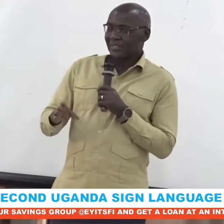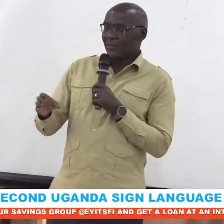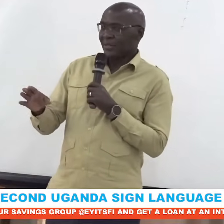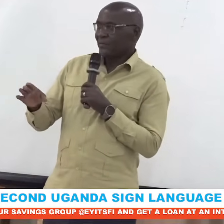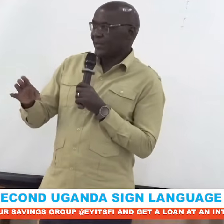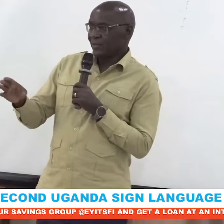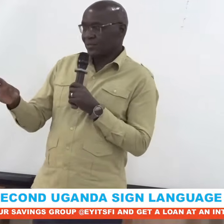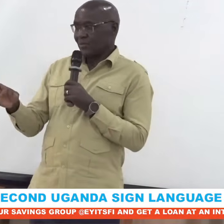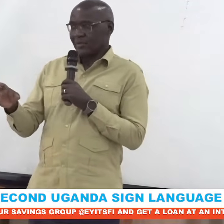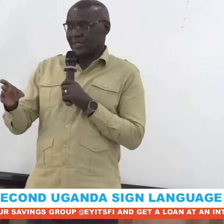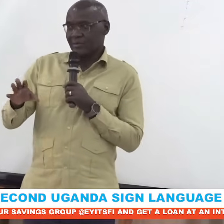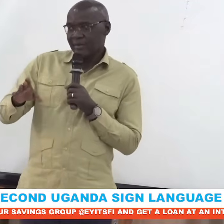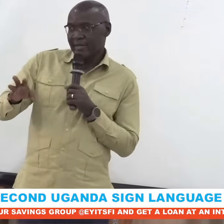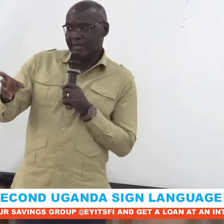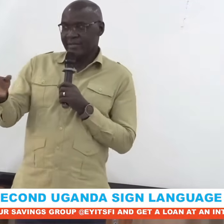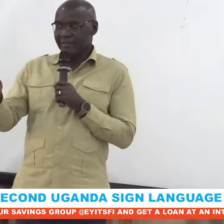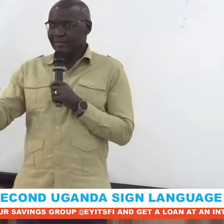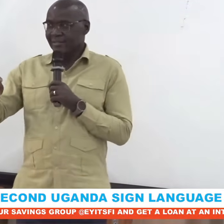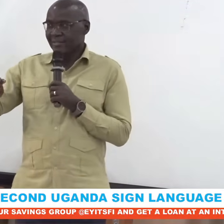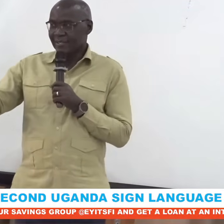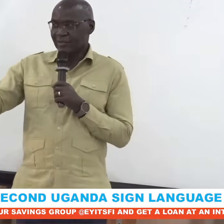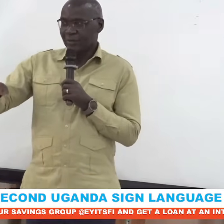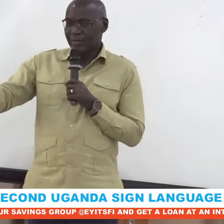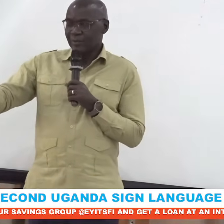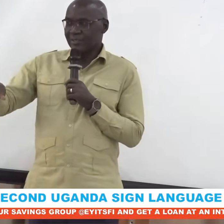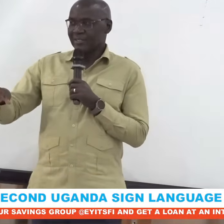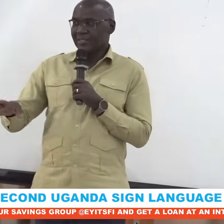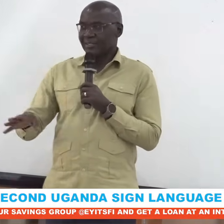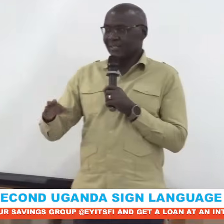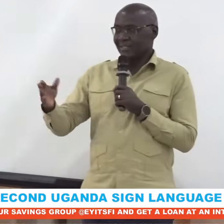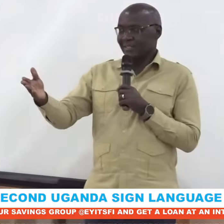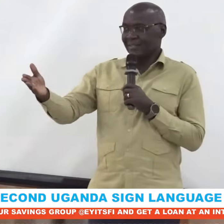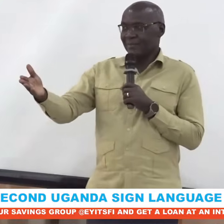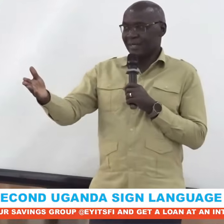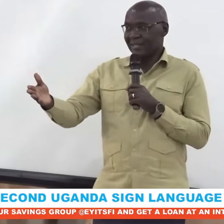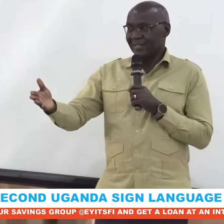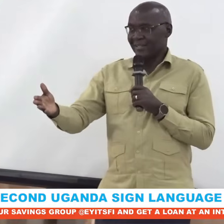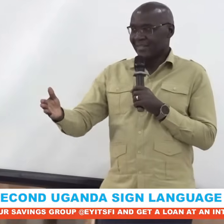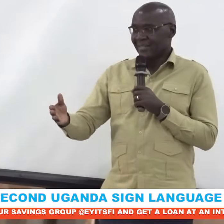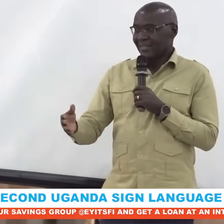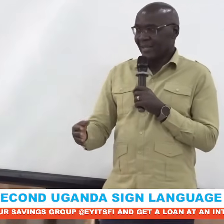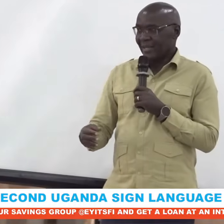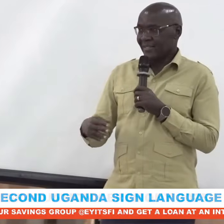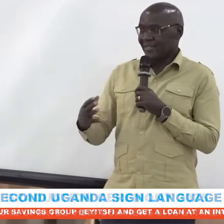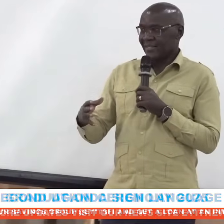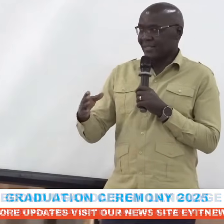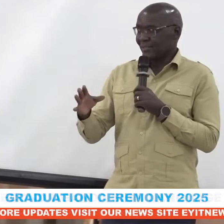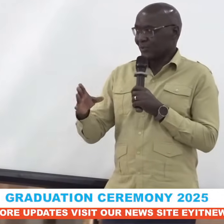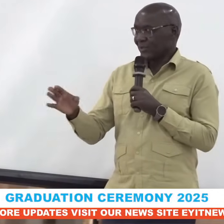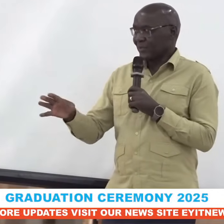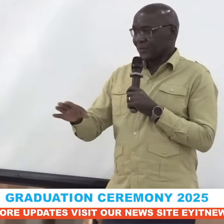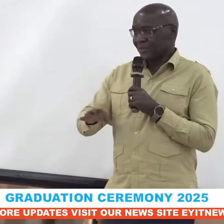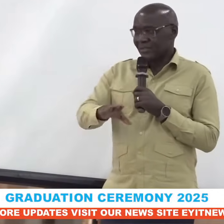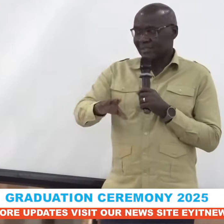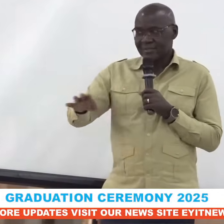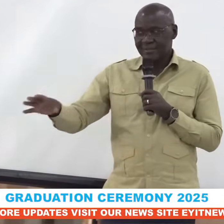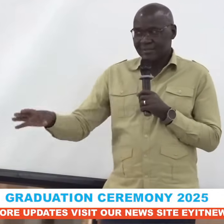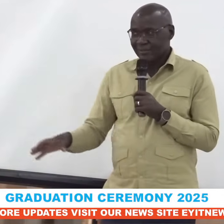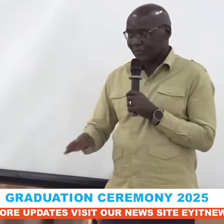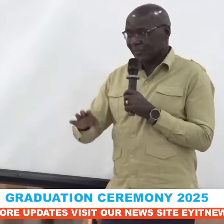because one may not know that really, that you are annoyed. Isn't it, Brian? I think that is okay